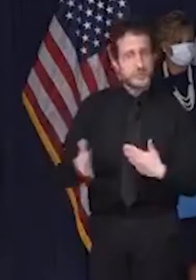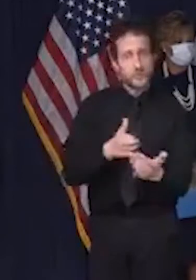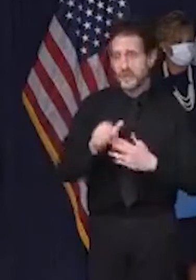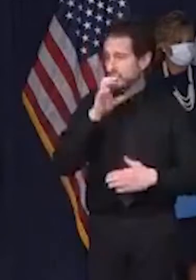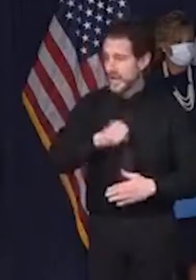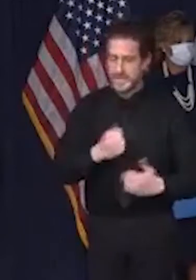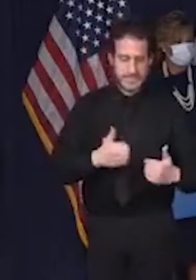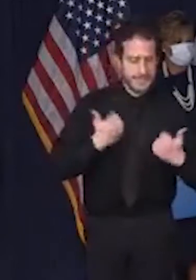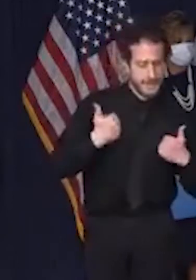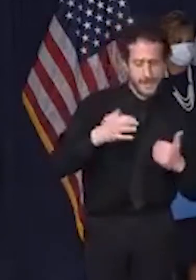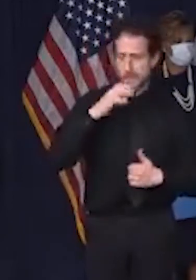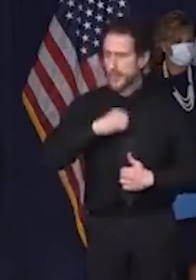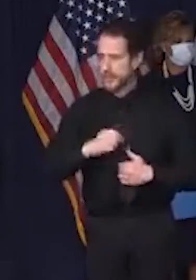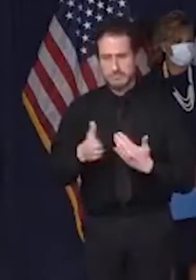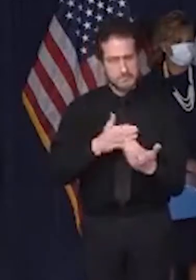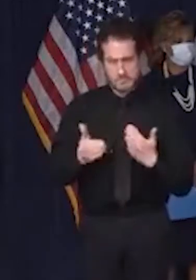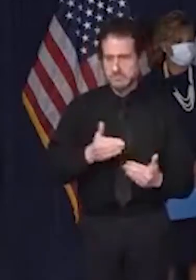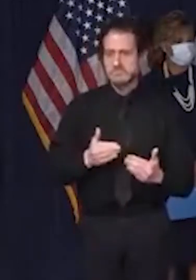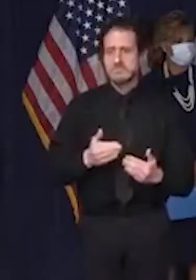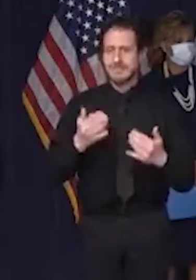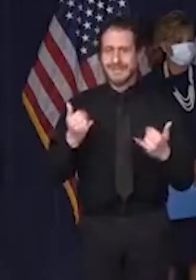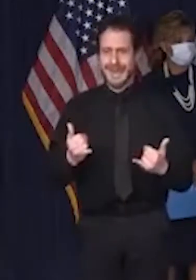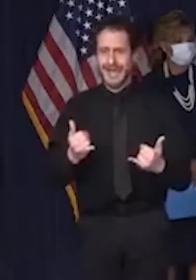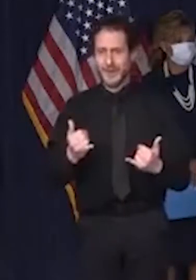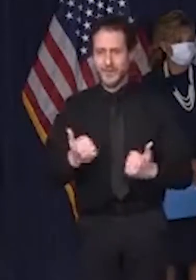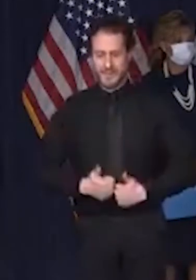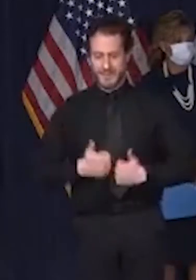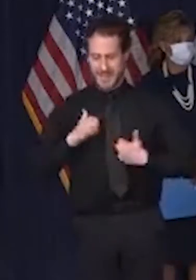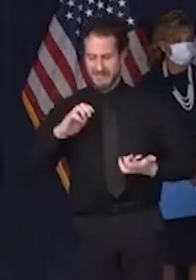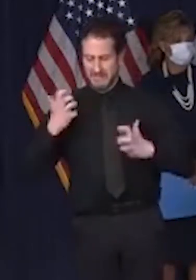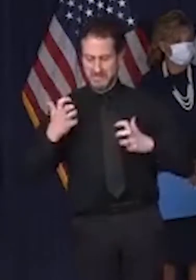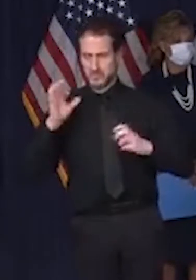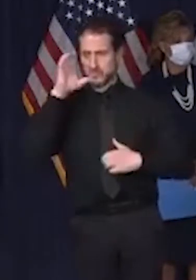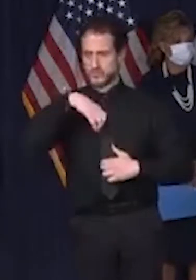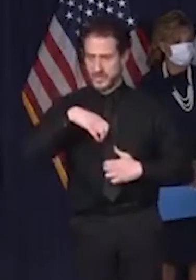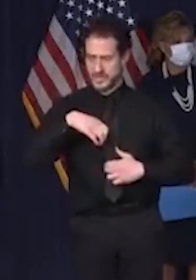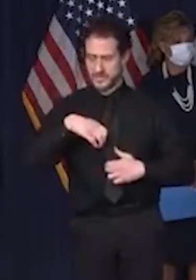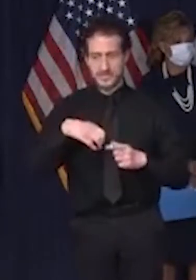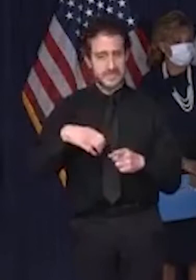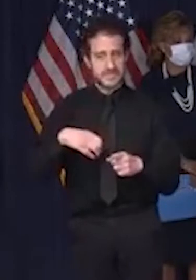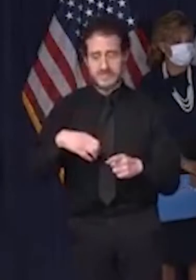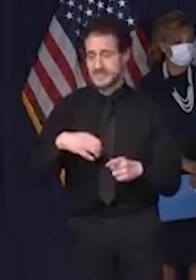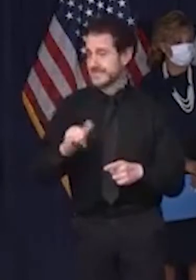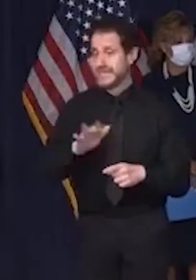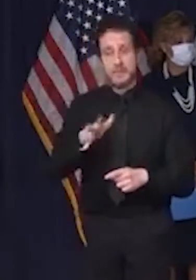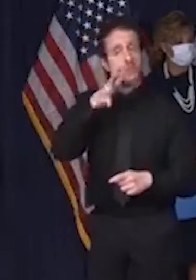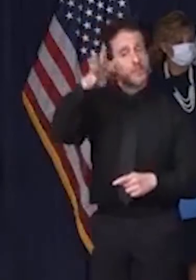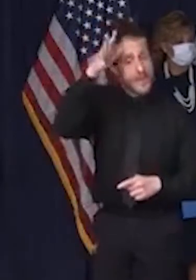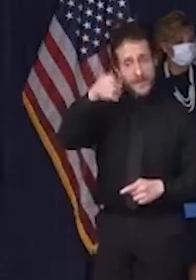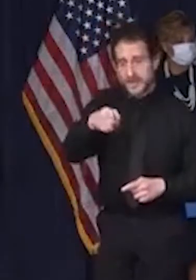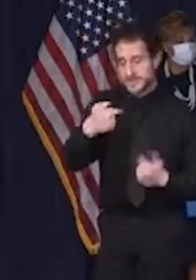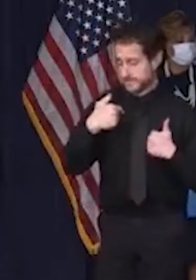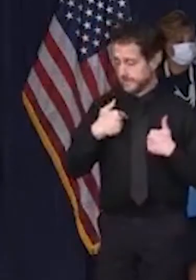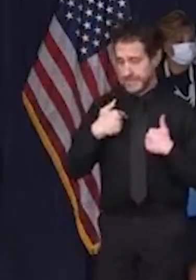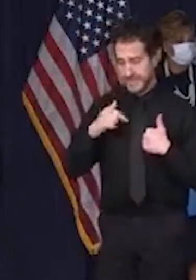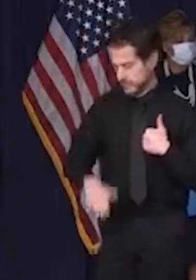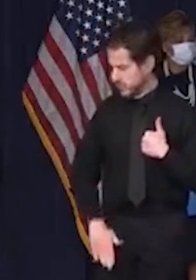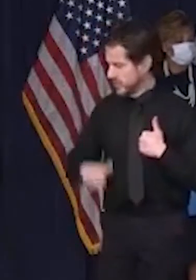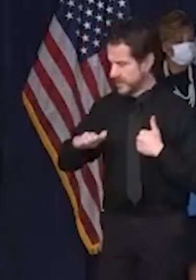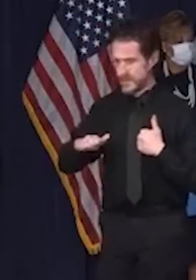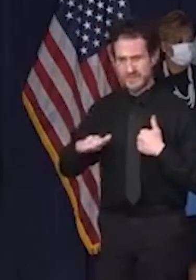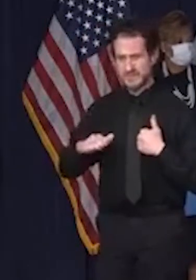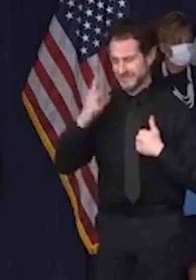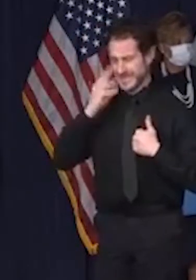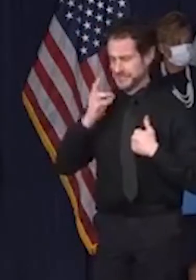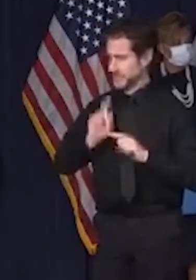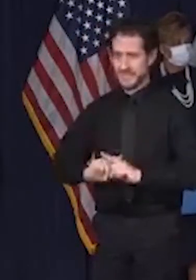very strange moment that you're living in. Your parents and I didn't experience something like this when we were kids, but I can tell you